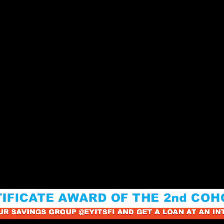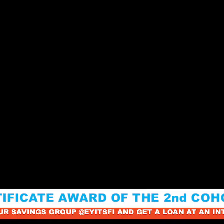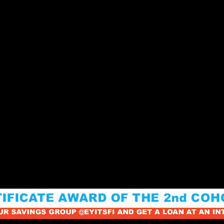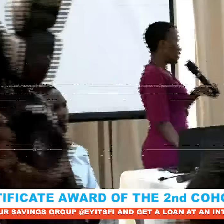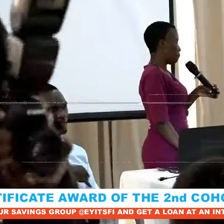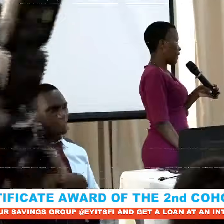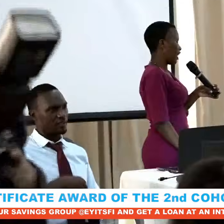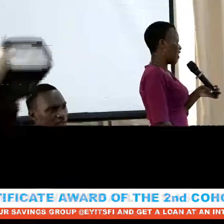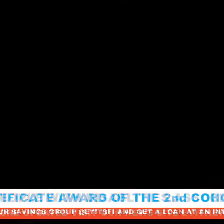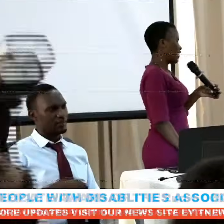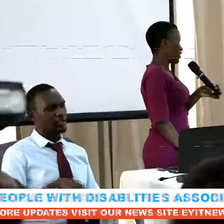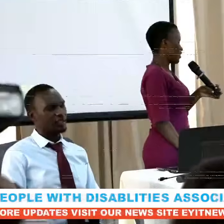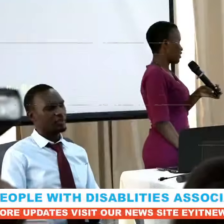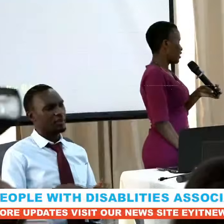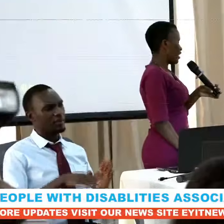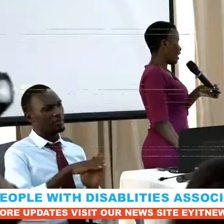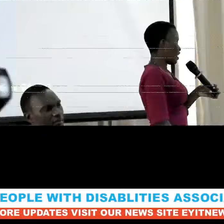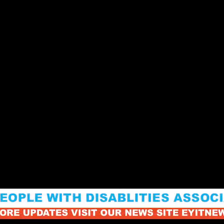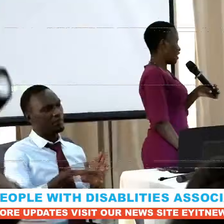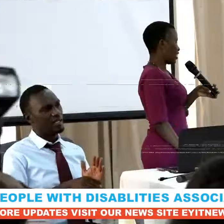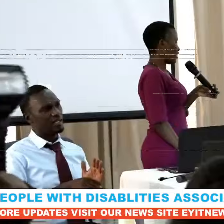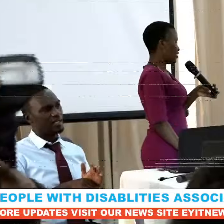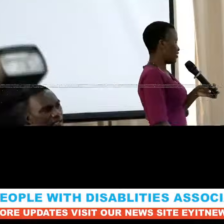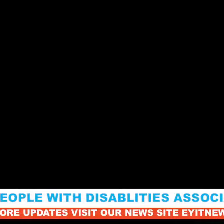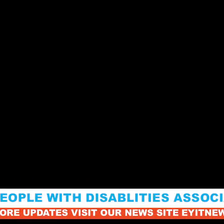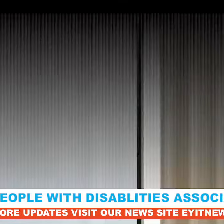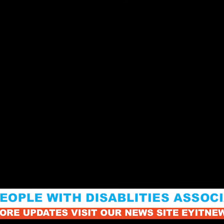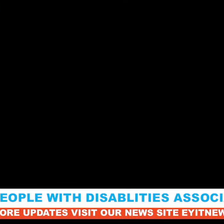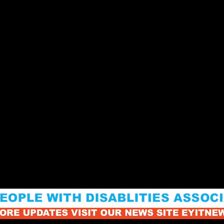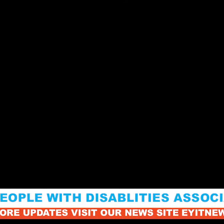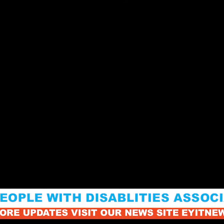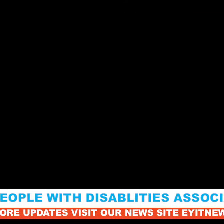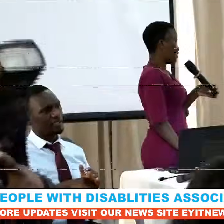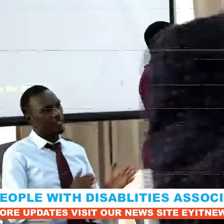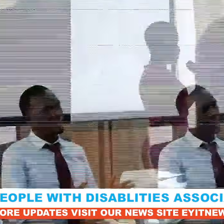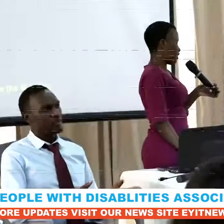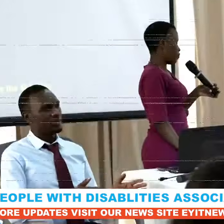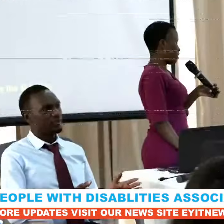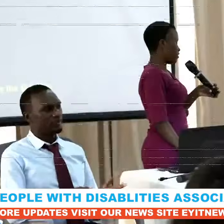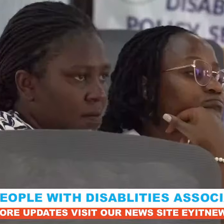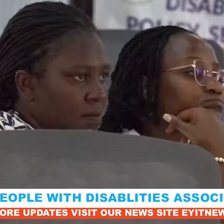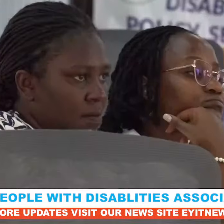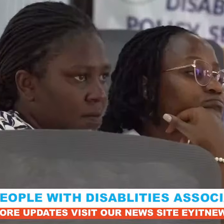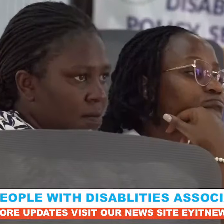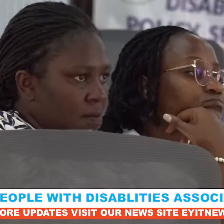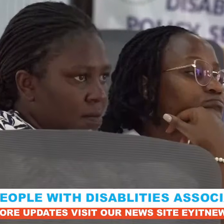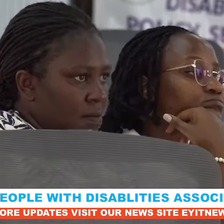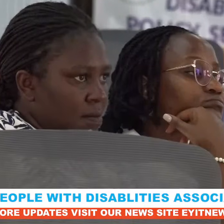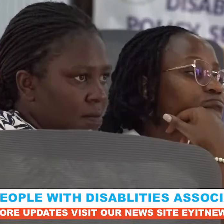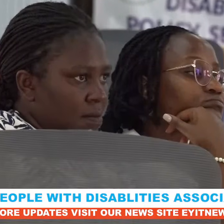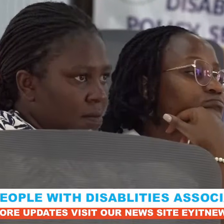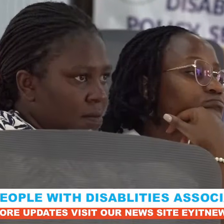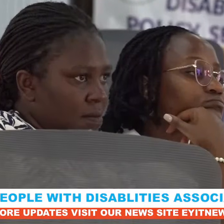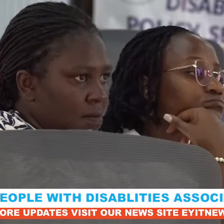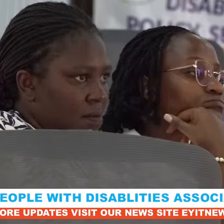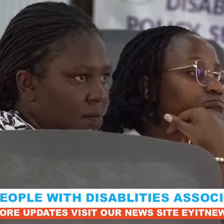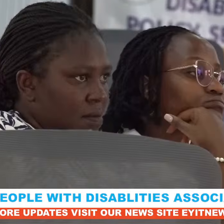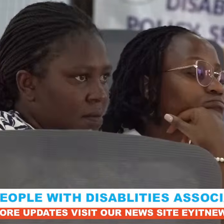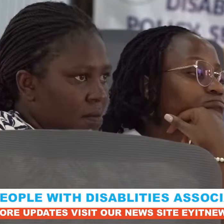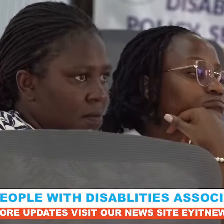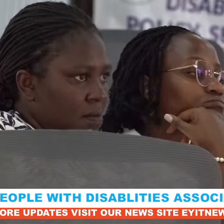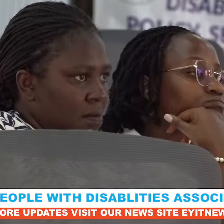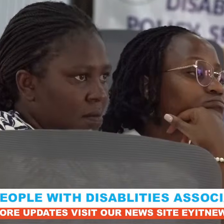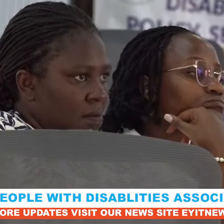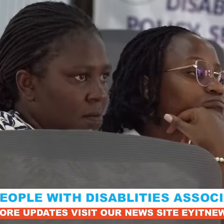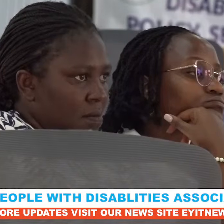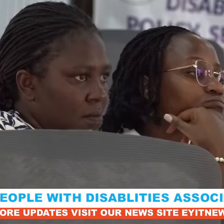and planning. I heard someone say, seeing how we can